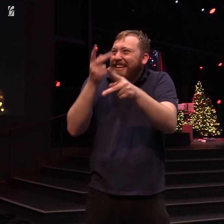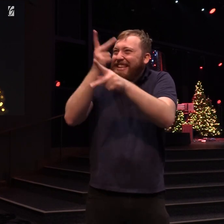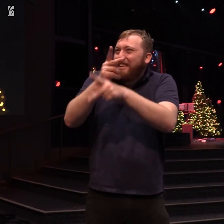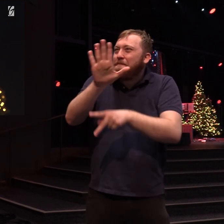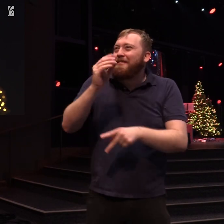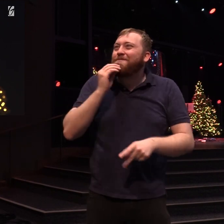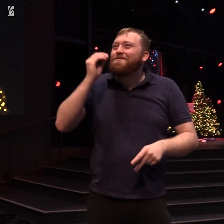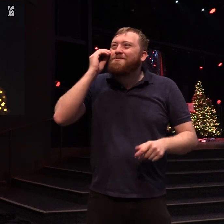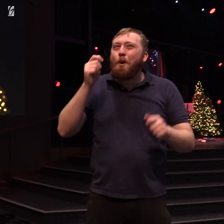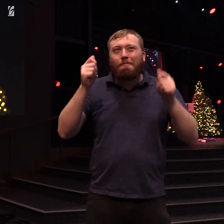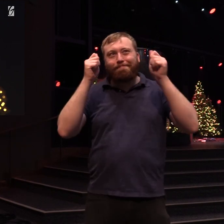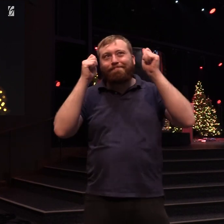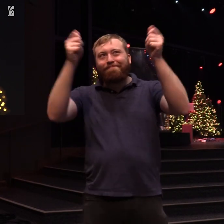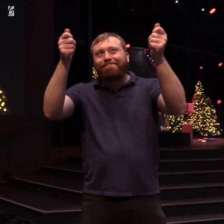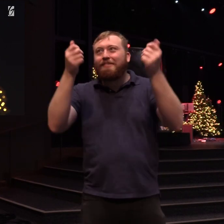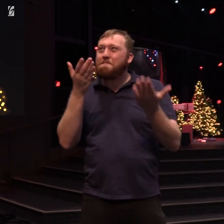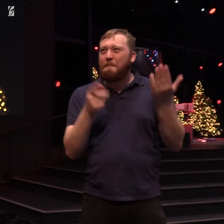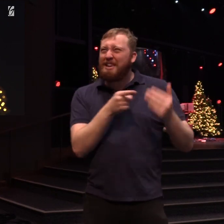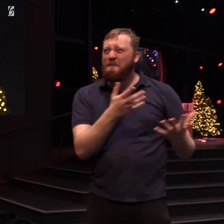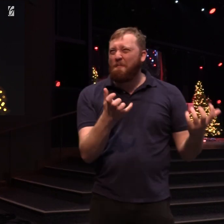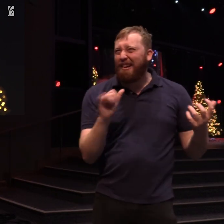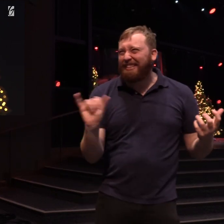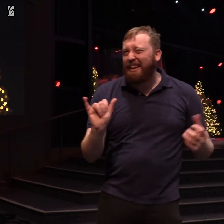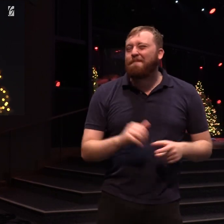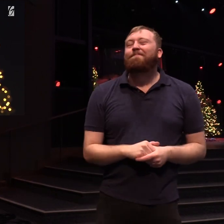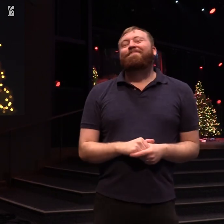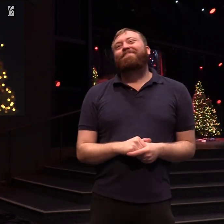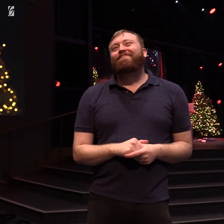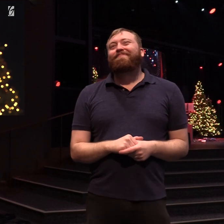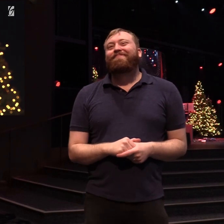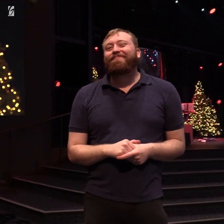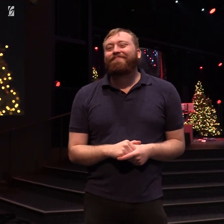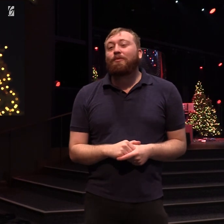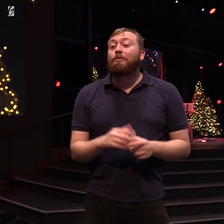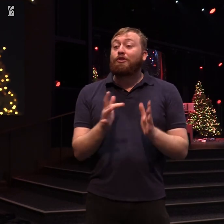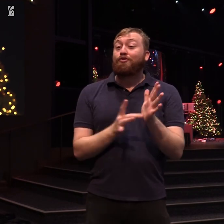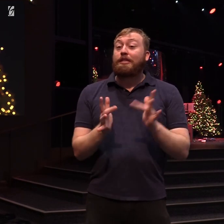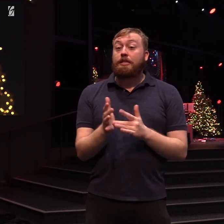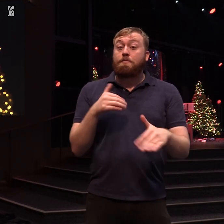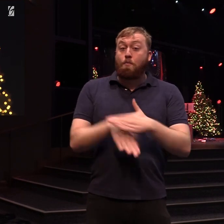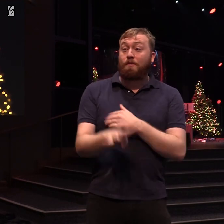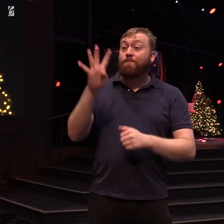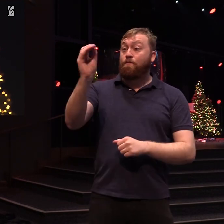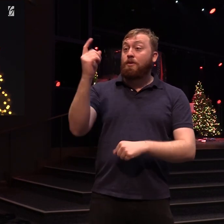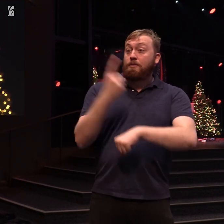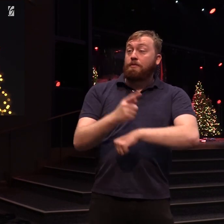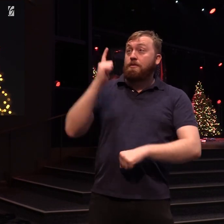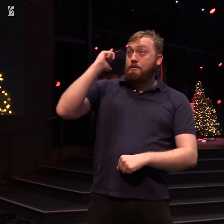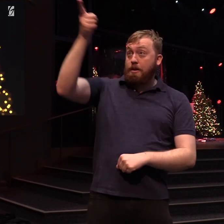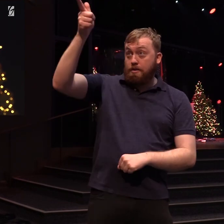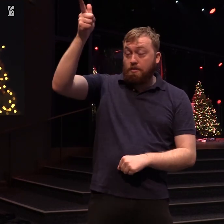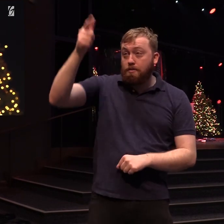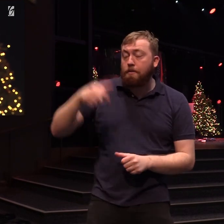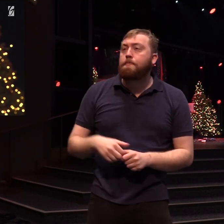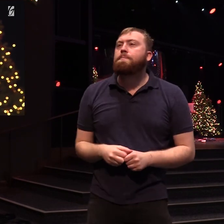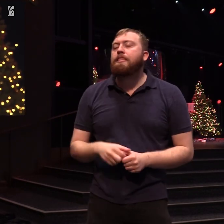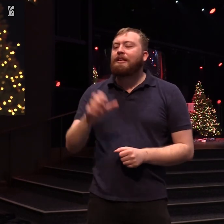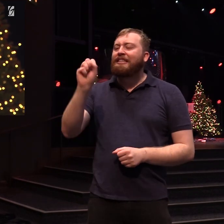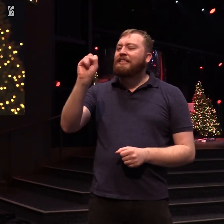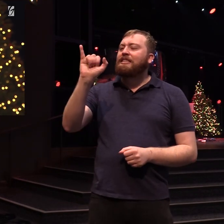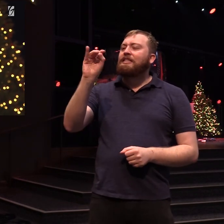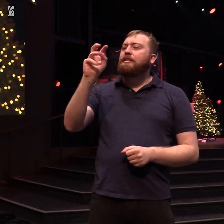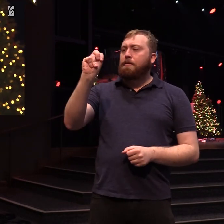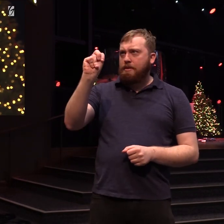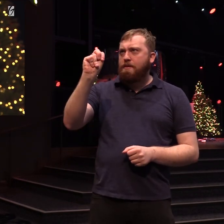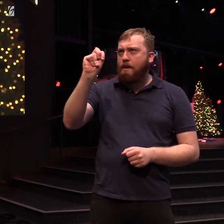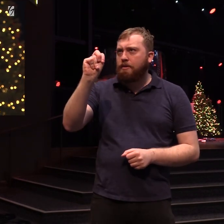his wall. On the 40th day after Jesus' birth, that day arrived. Simeon was led by